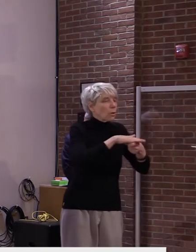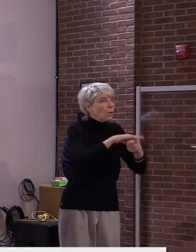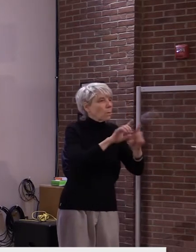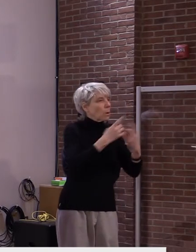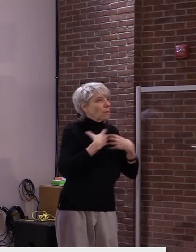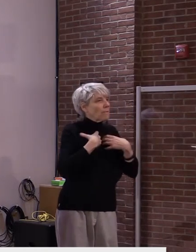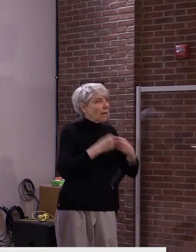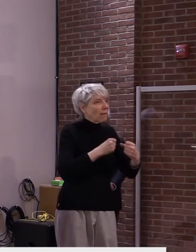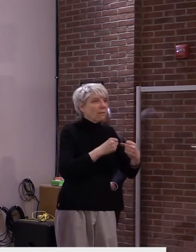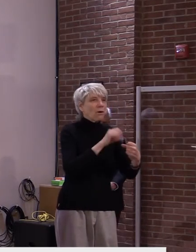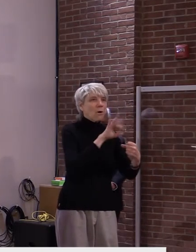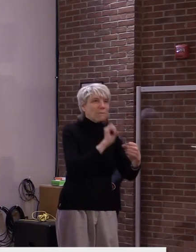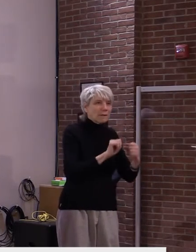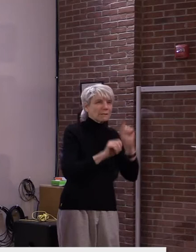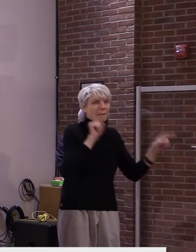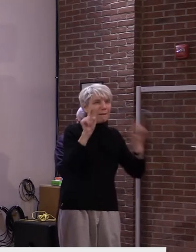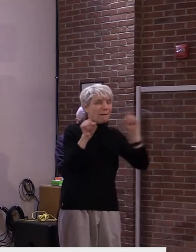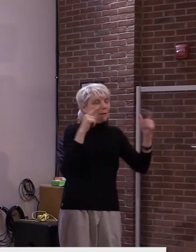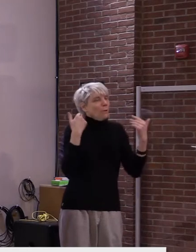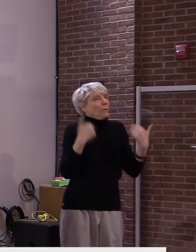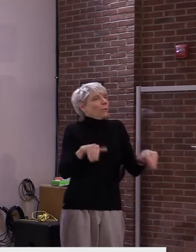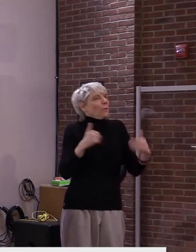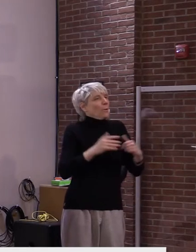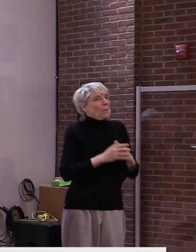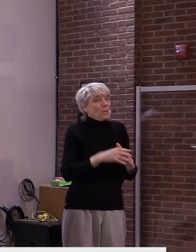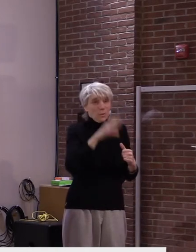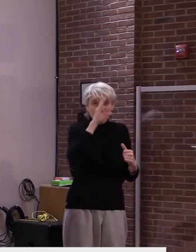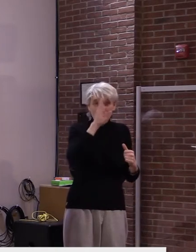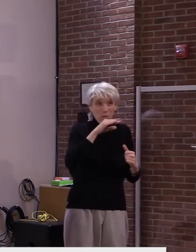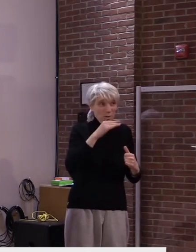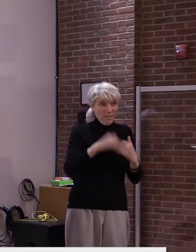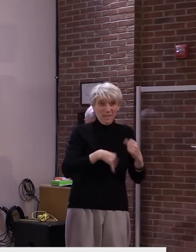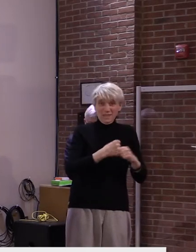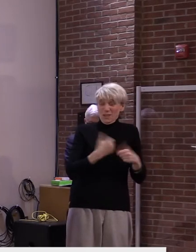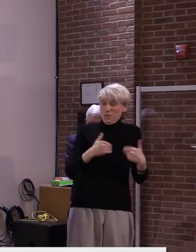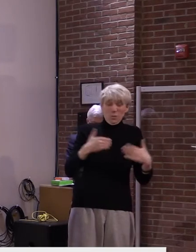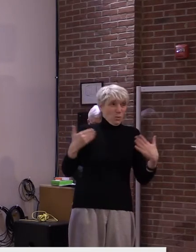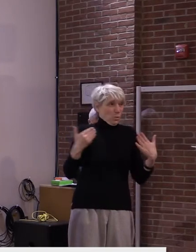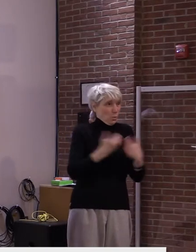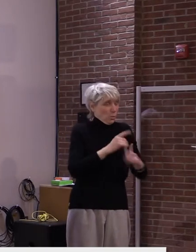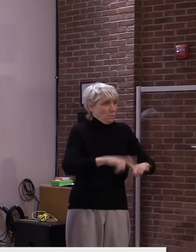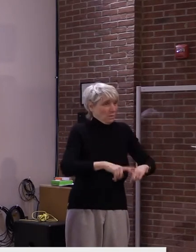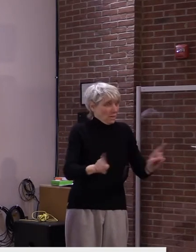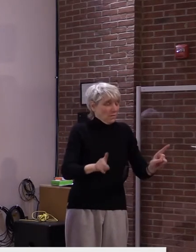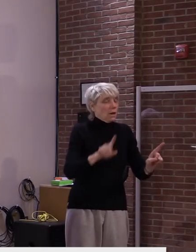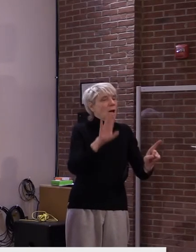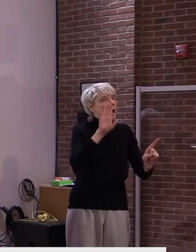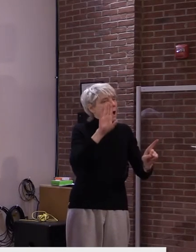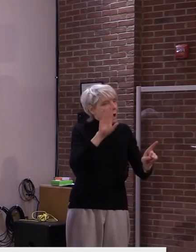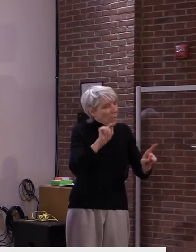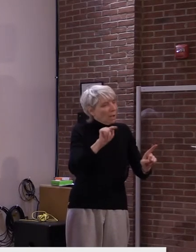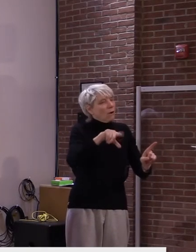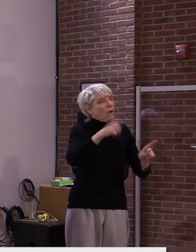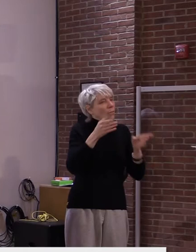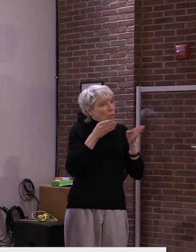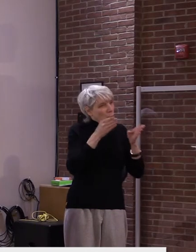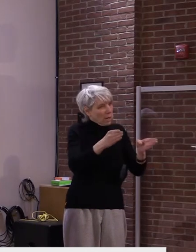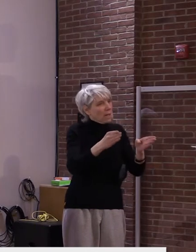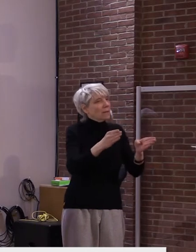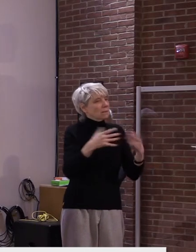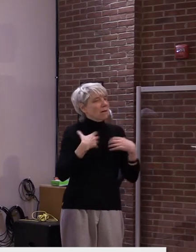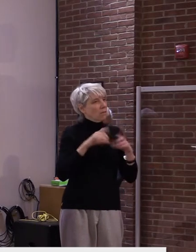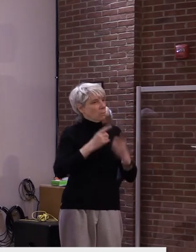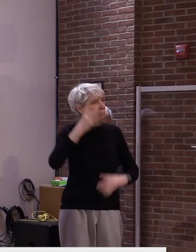the COVID-19 vaccine rollout is an unprecedented effort, this is part of what we do, bringing health services to